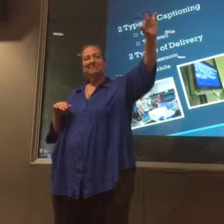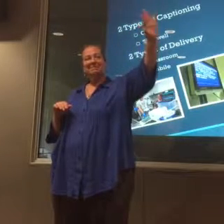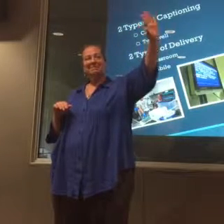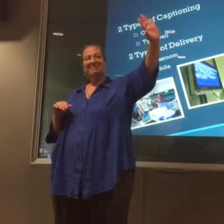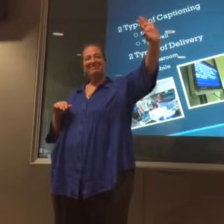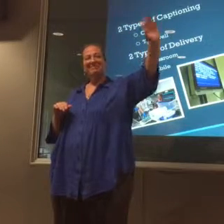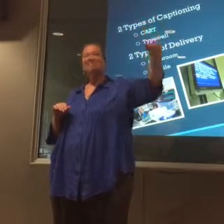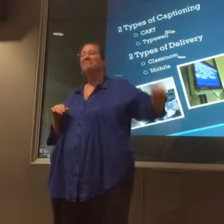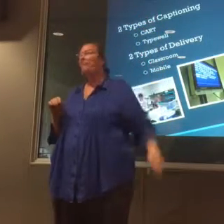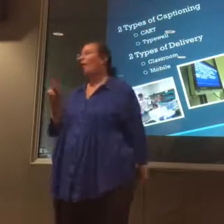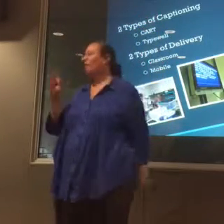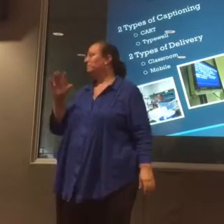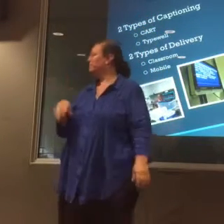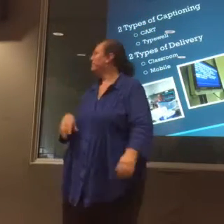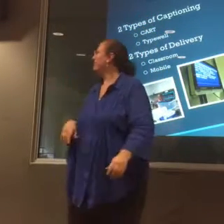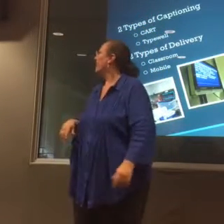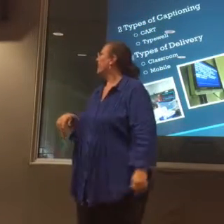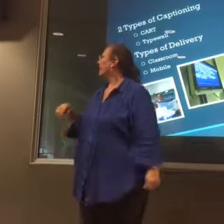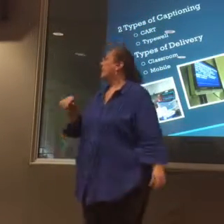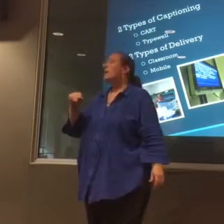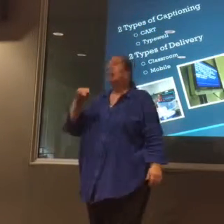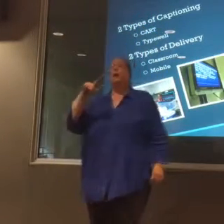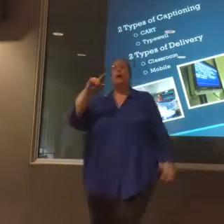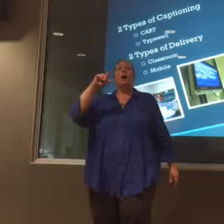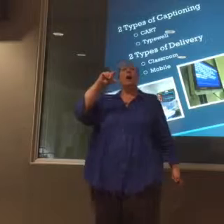hello. Okay, great.